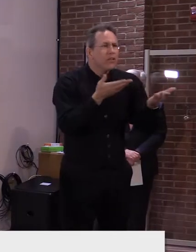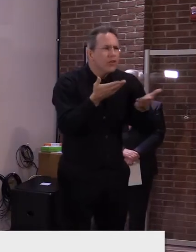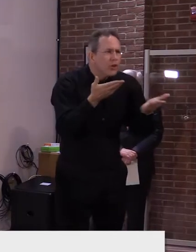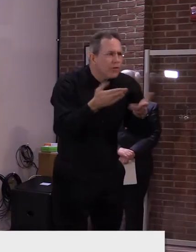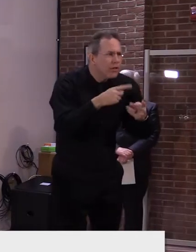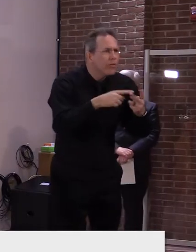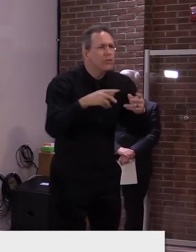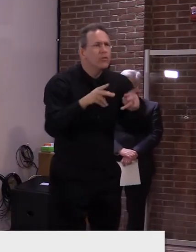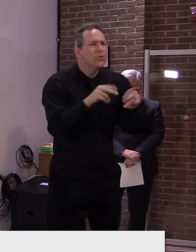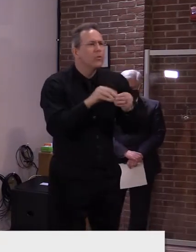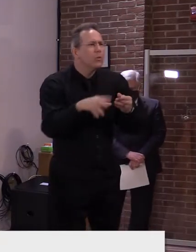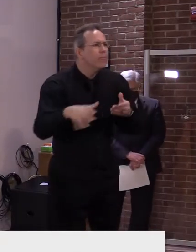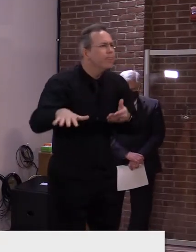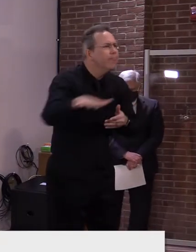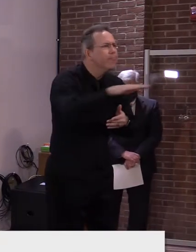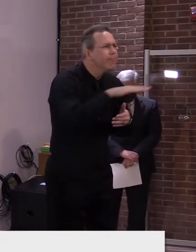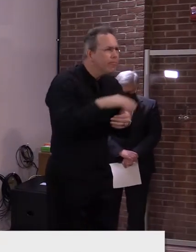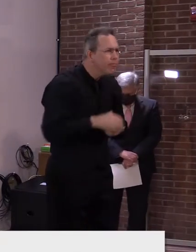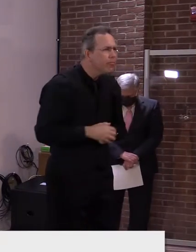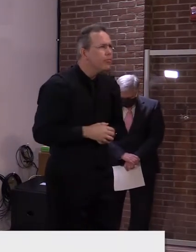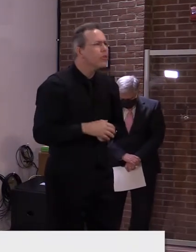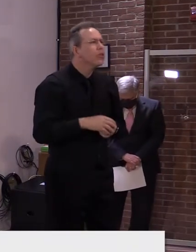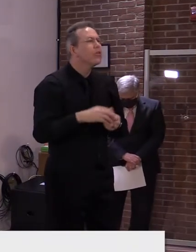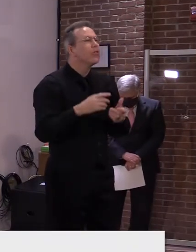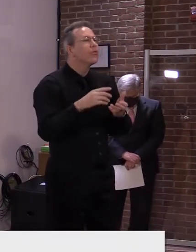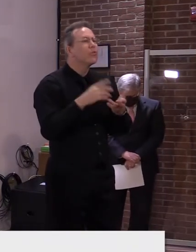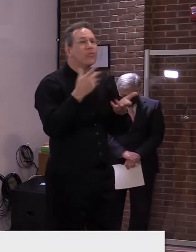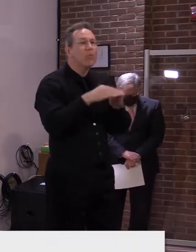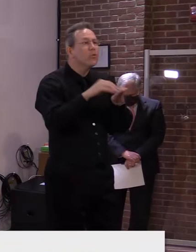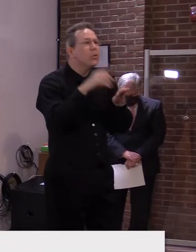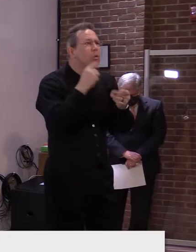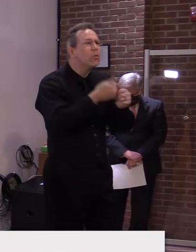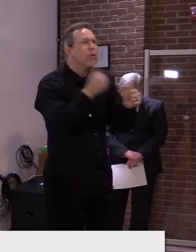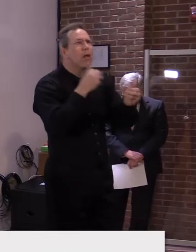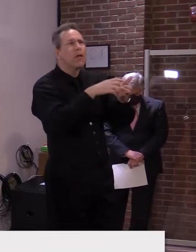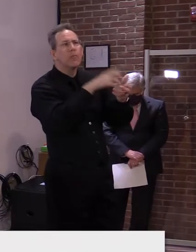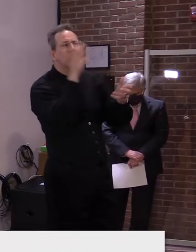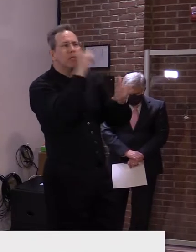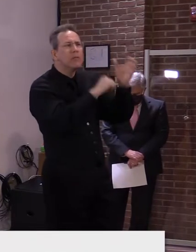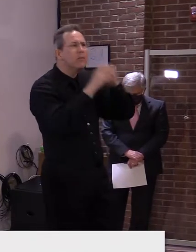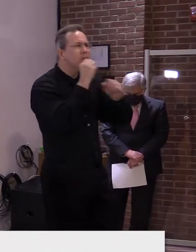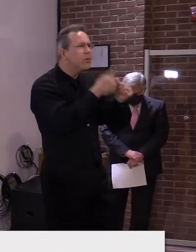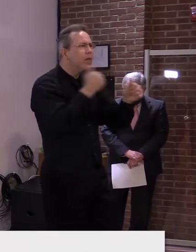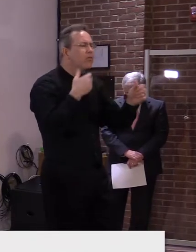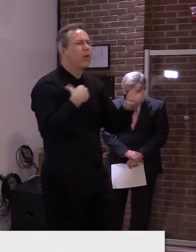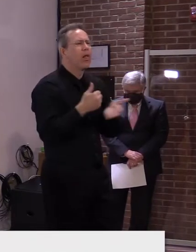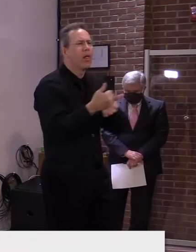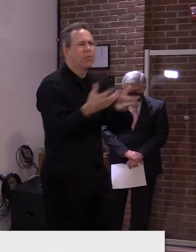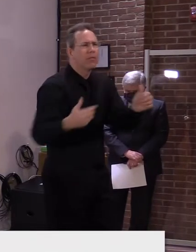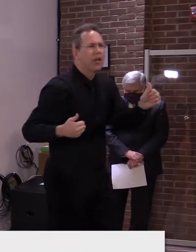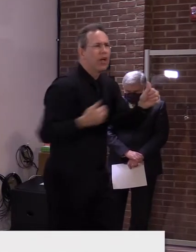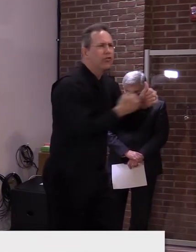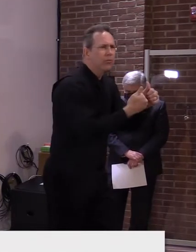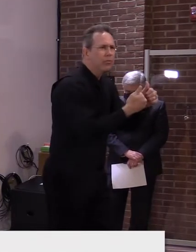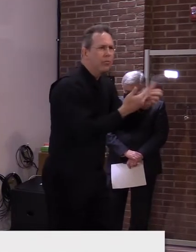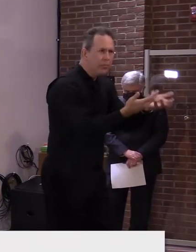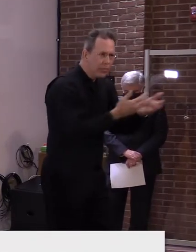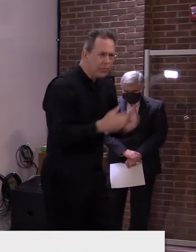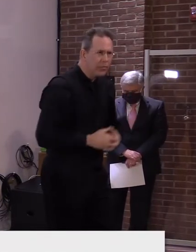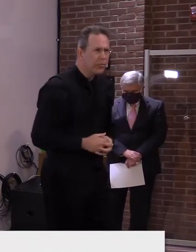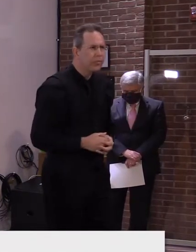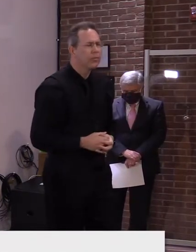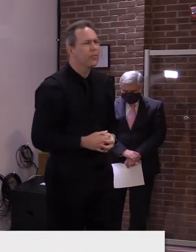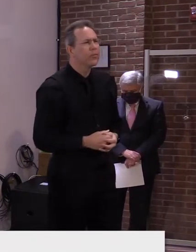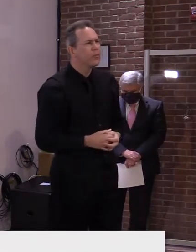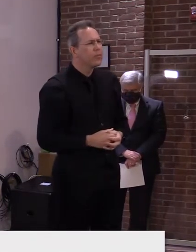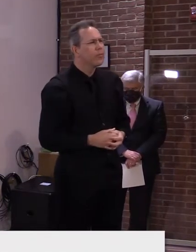loss through expanded capacity for remote learning. And finally, echoing what Governor Scott said, I'd like to wrap up with a